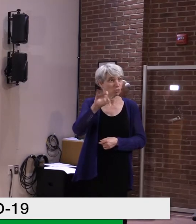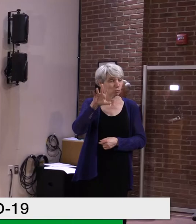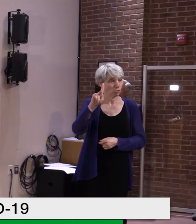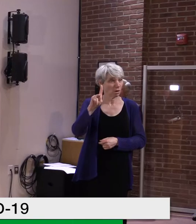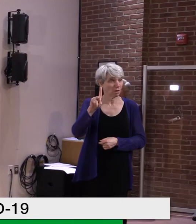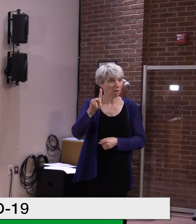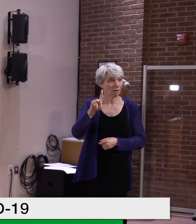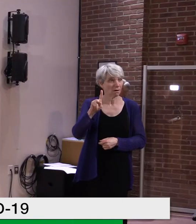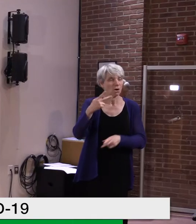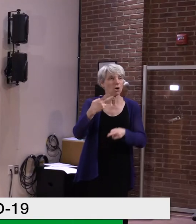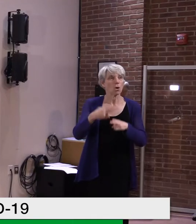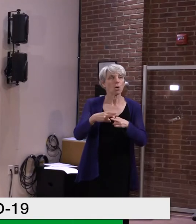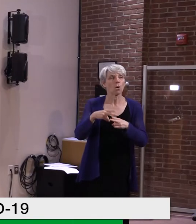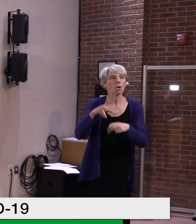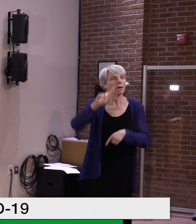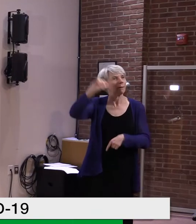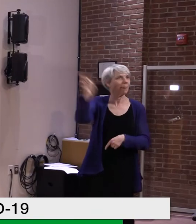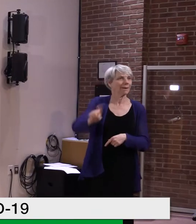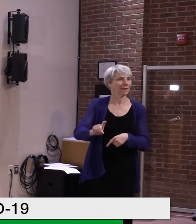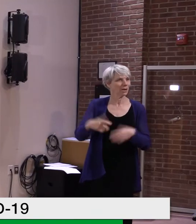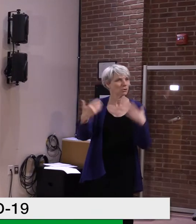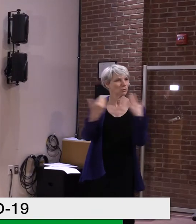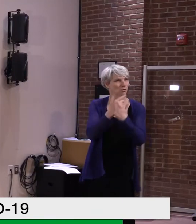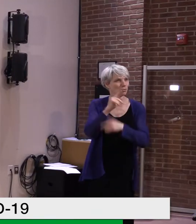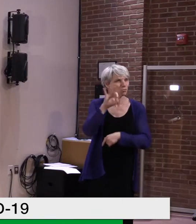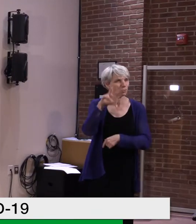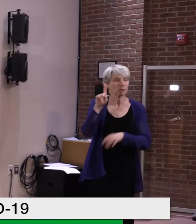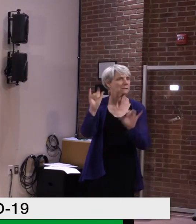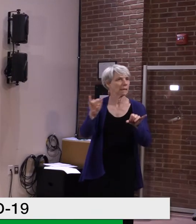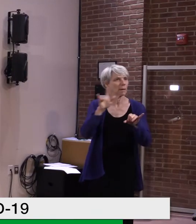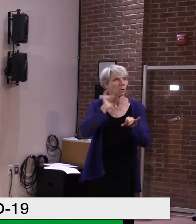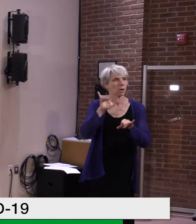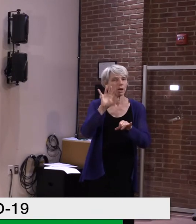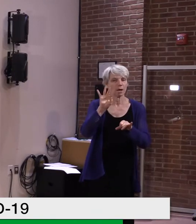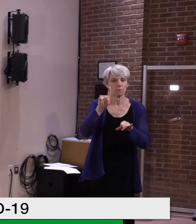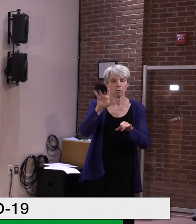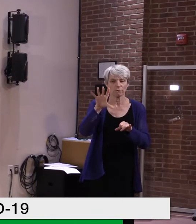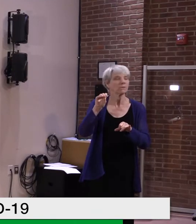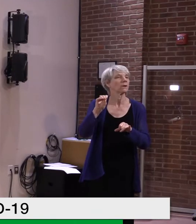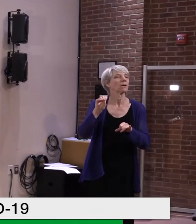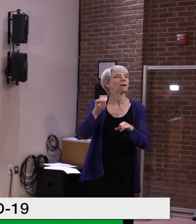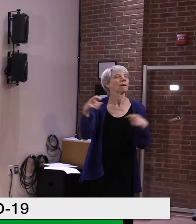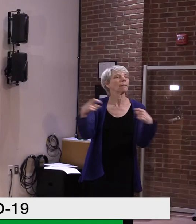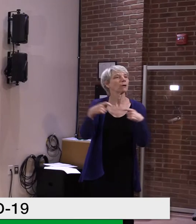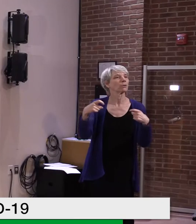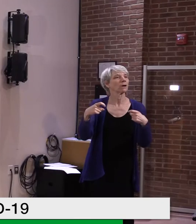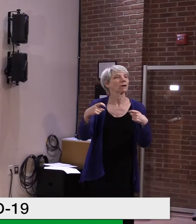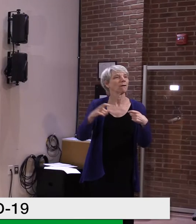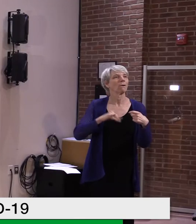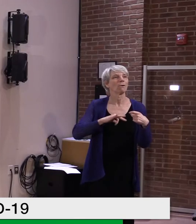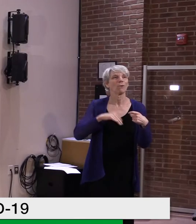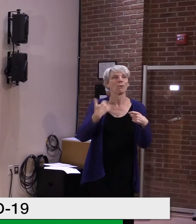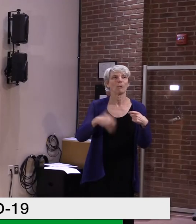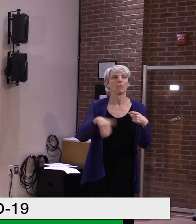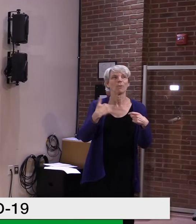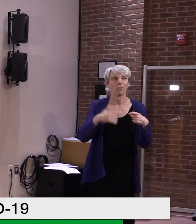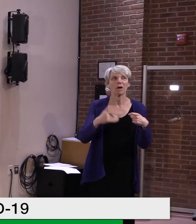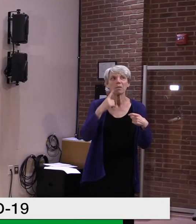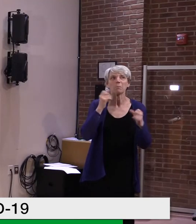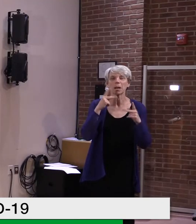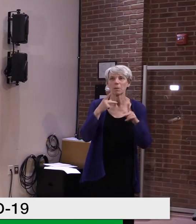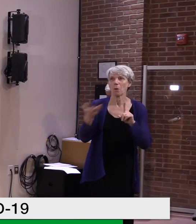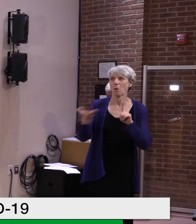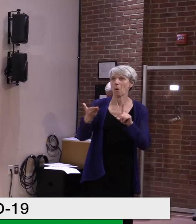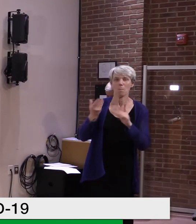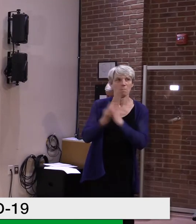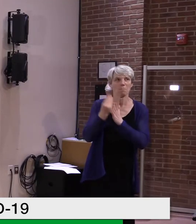F-150 Lightning. Which is going to be, I think, a game changer for many. So this is